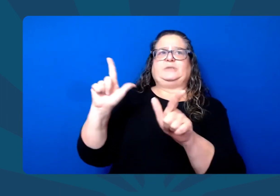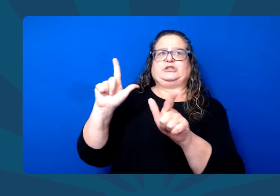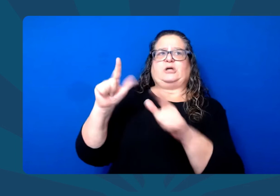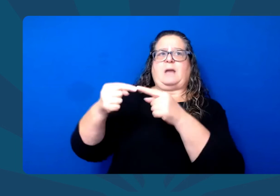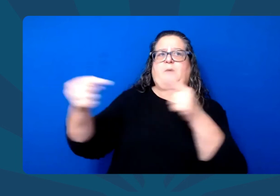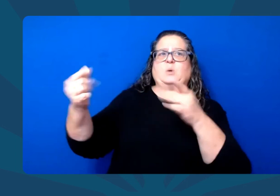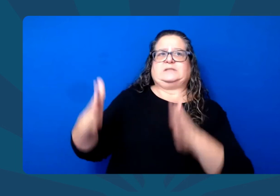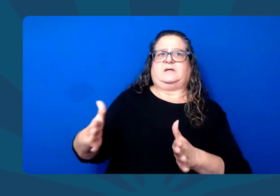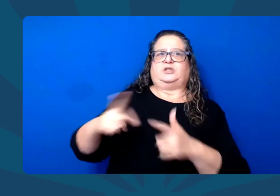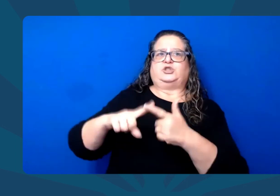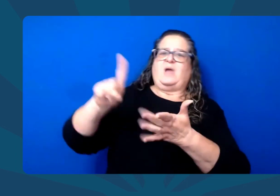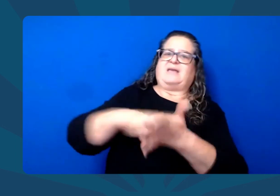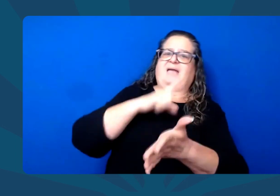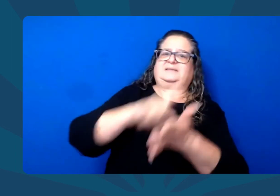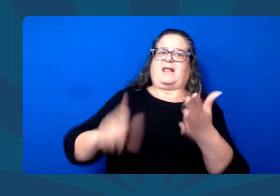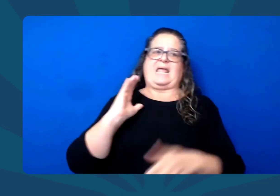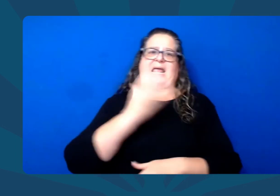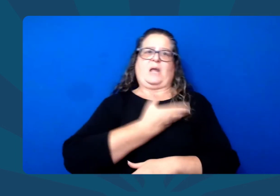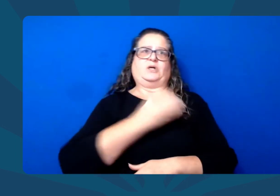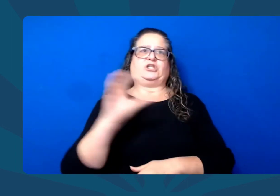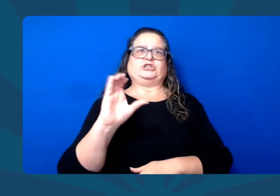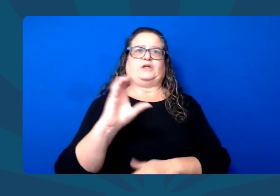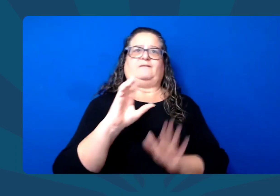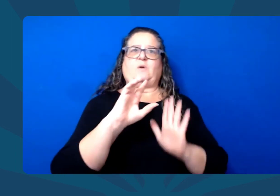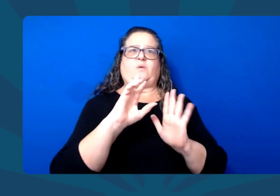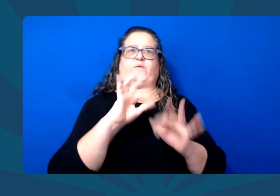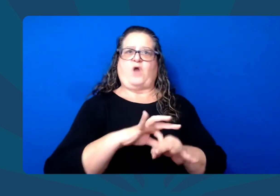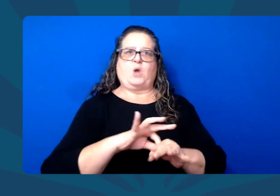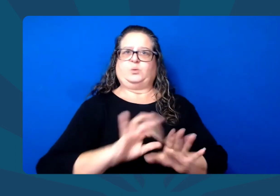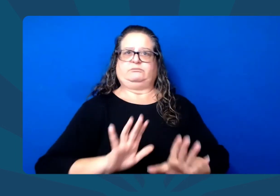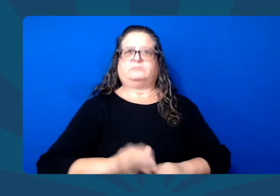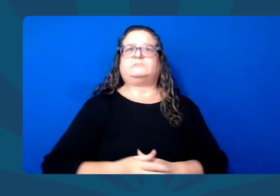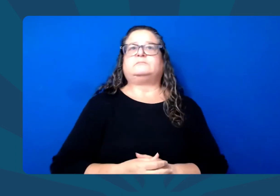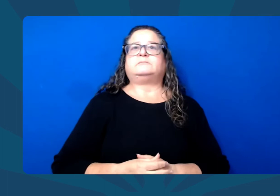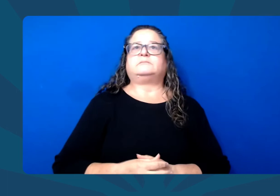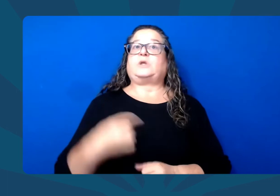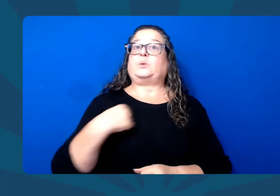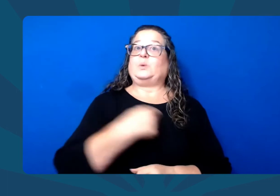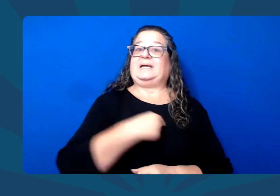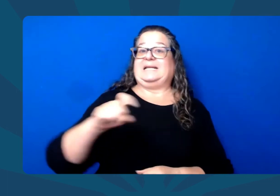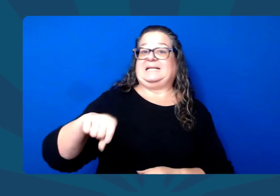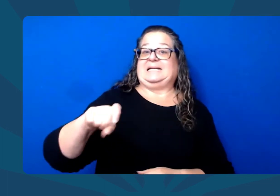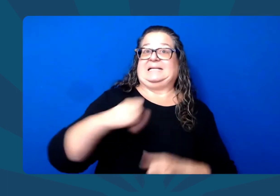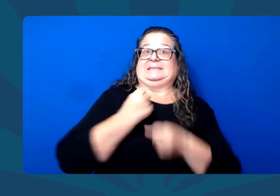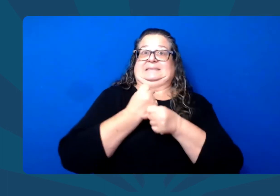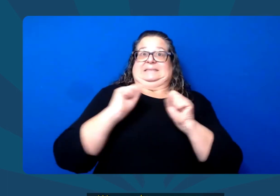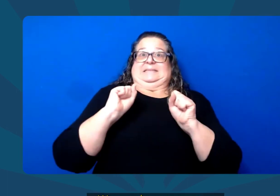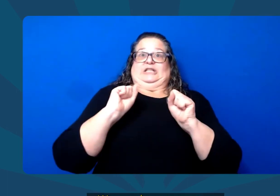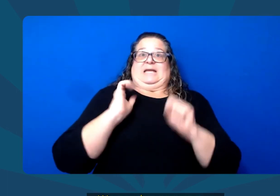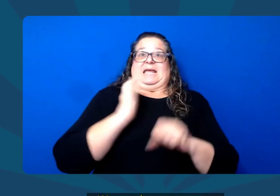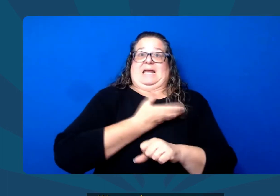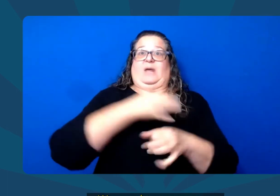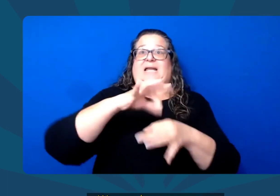Travis and one of our liberal opponents to cancel out his conservative vote.